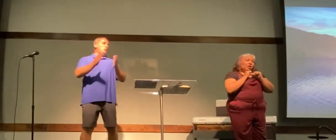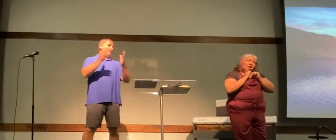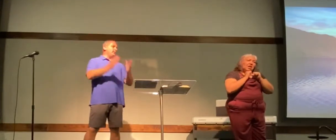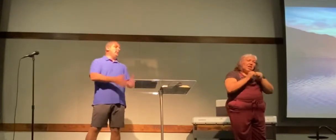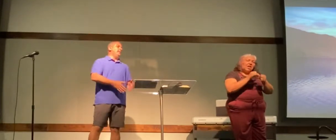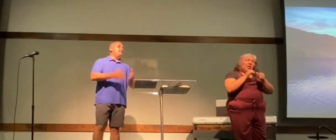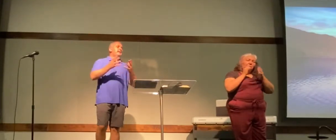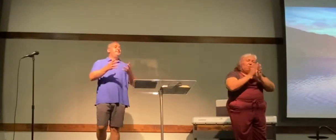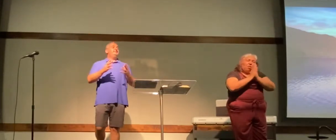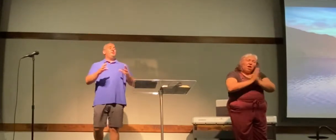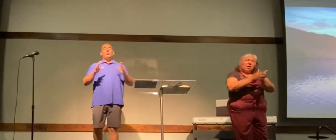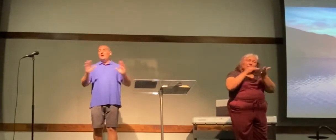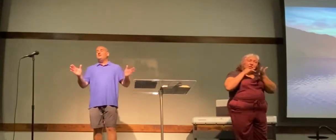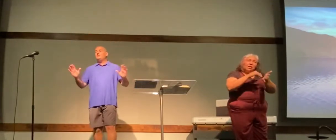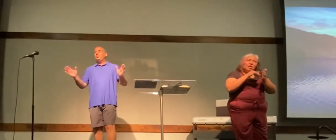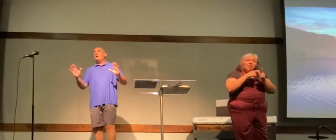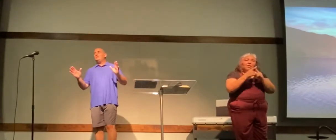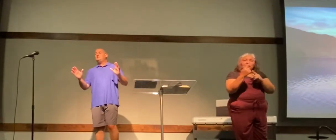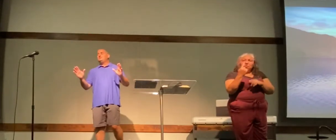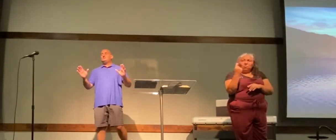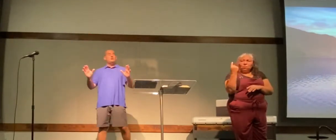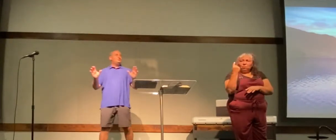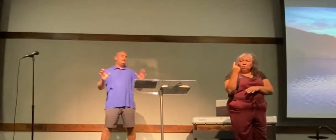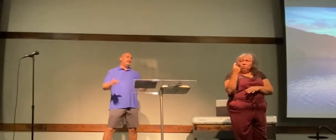kept going and going. Then